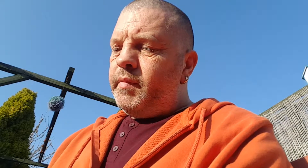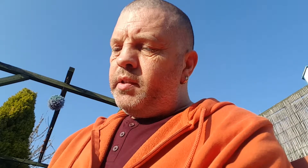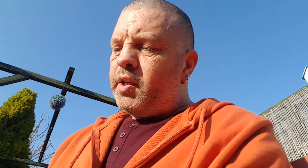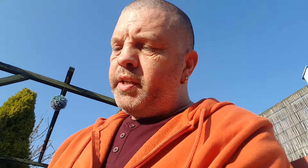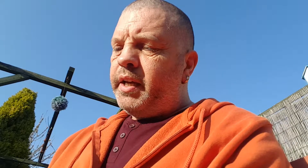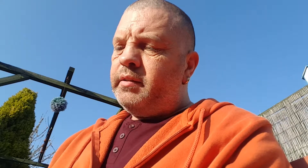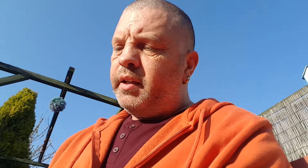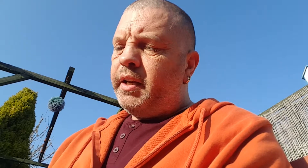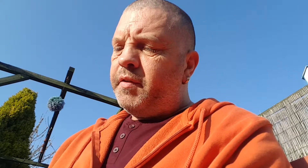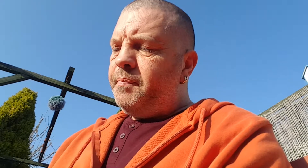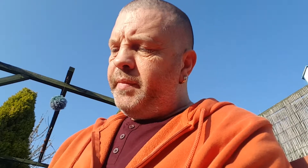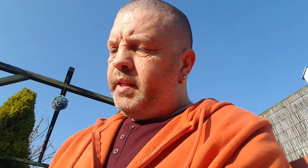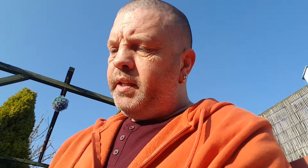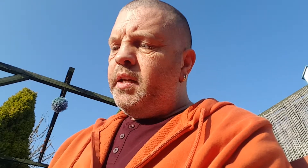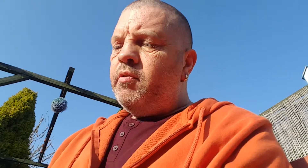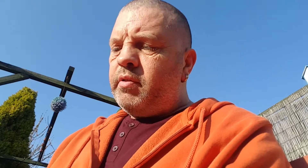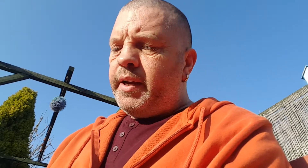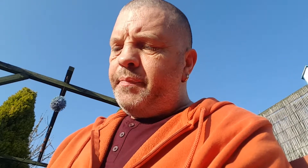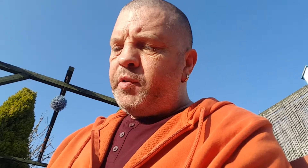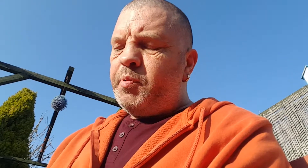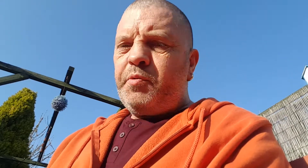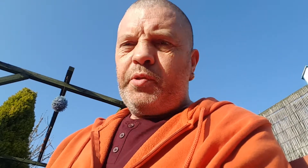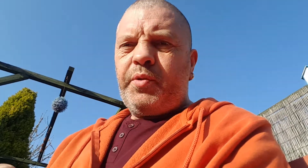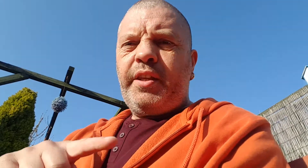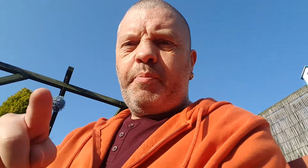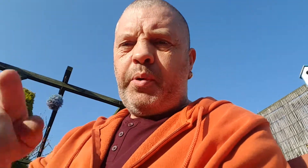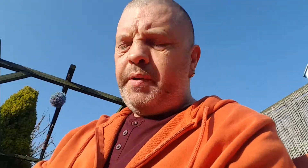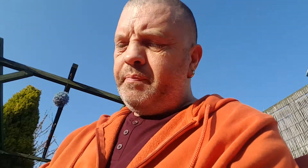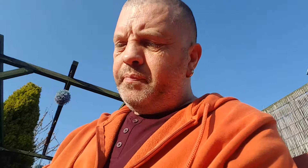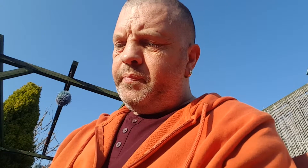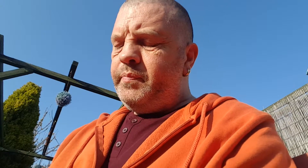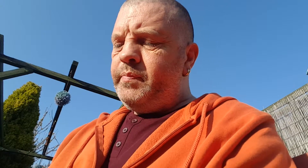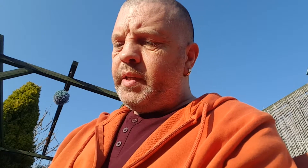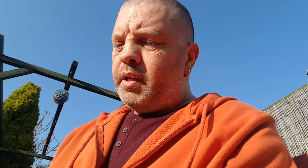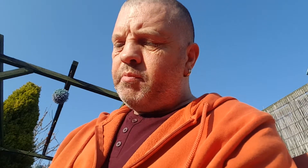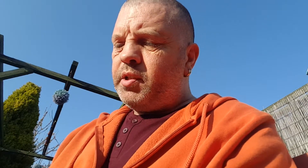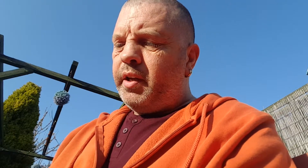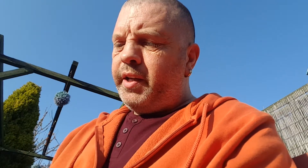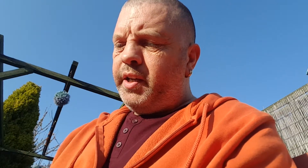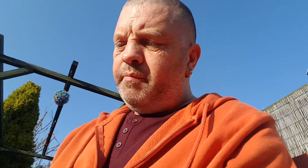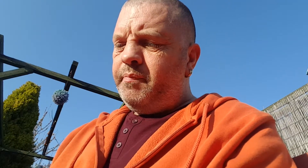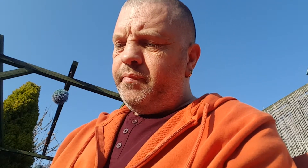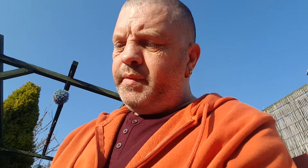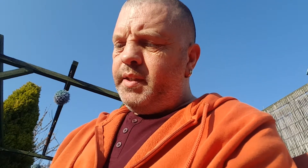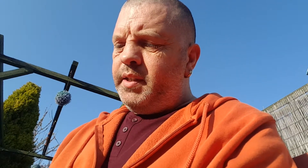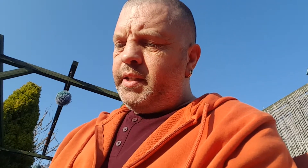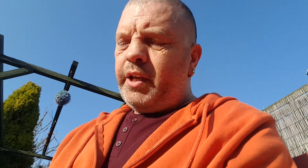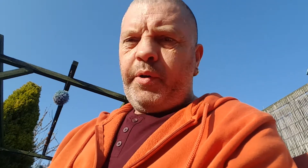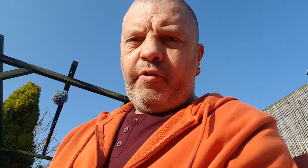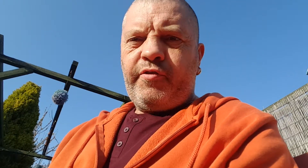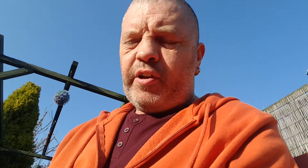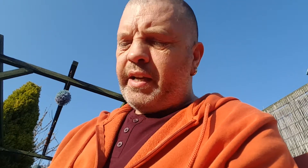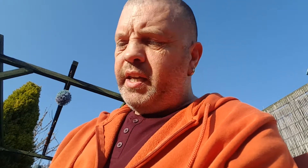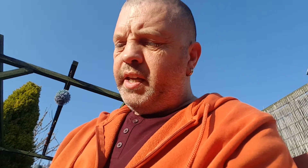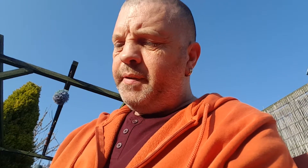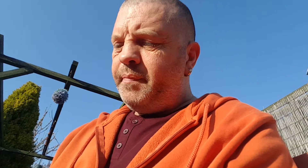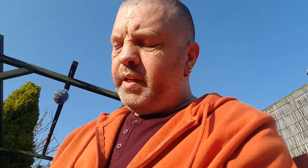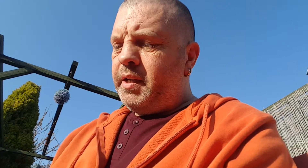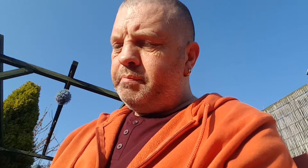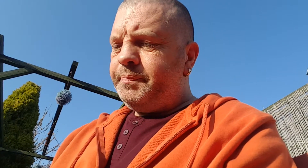So yeah, I love them. Right, which brings me on to another point, slightly going off track here.